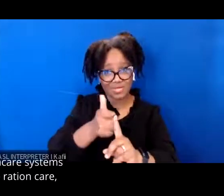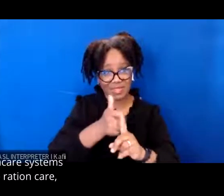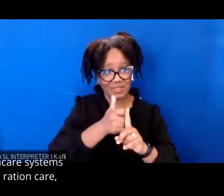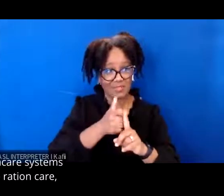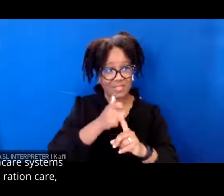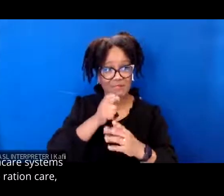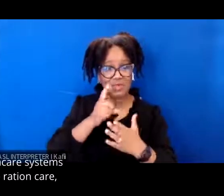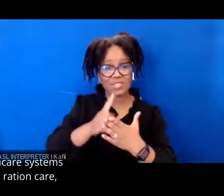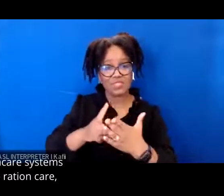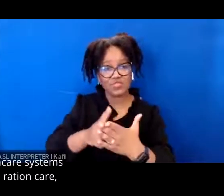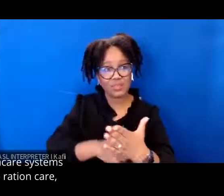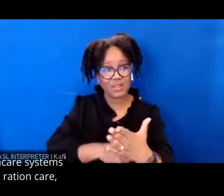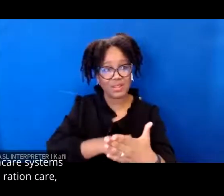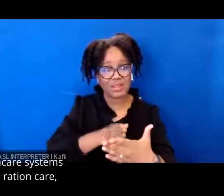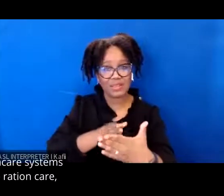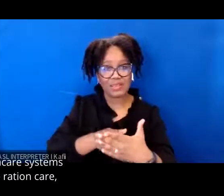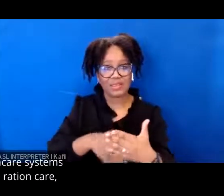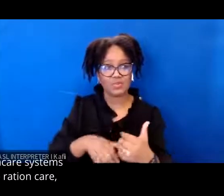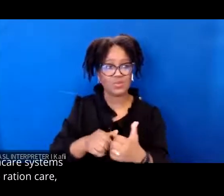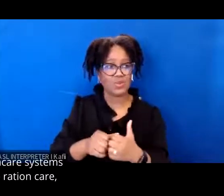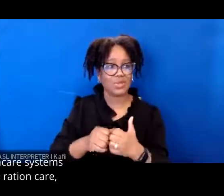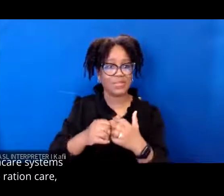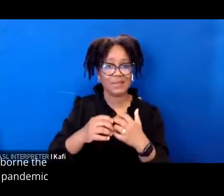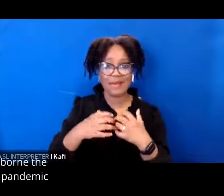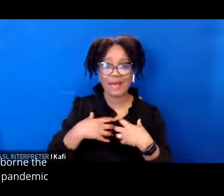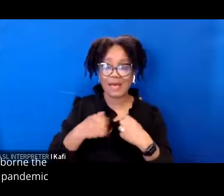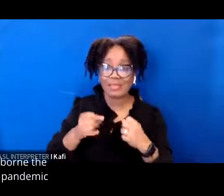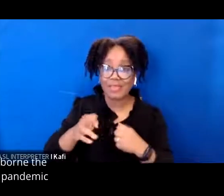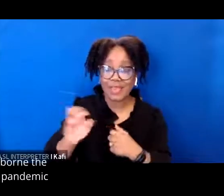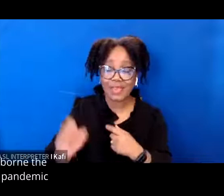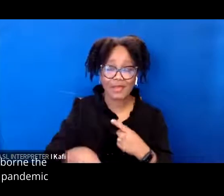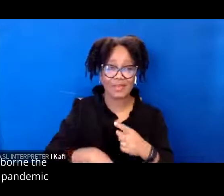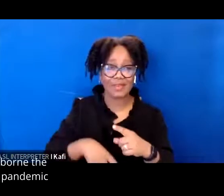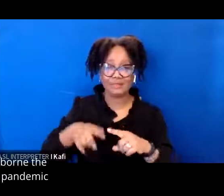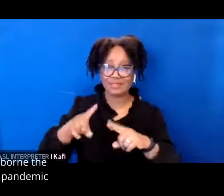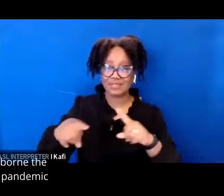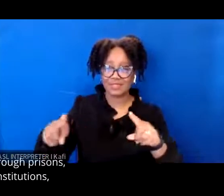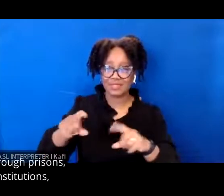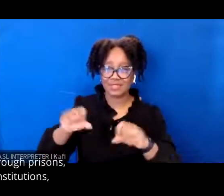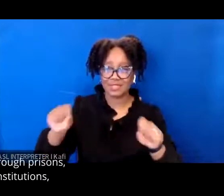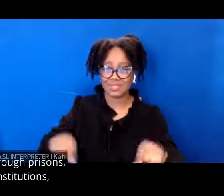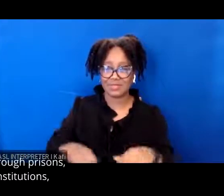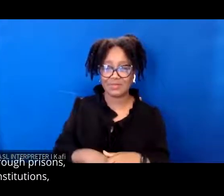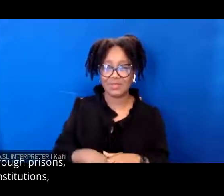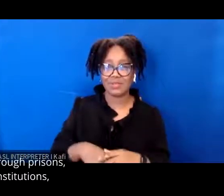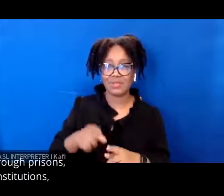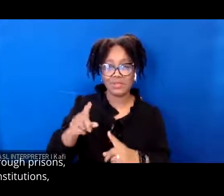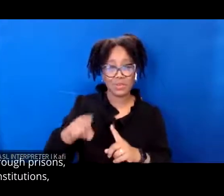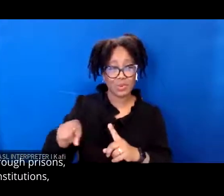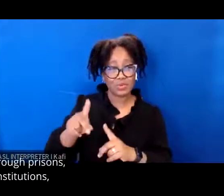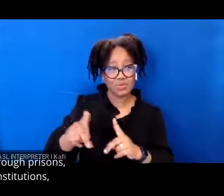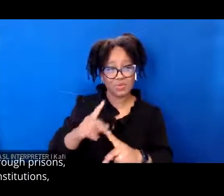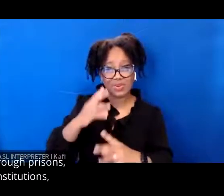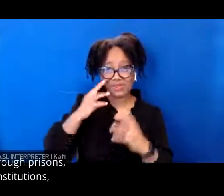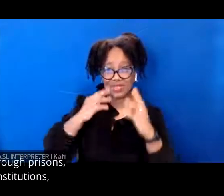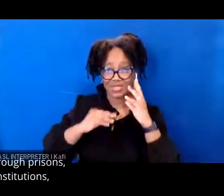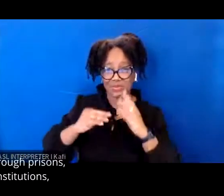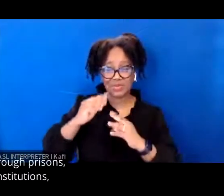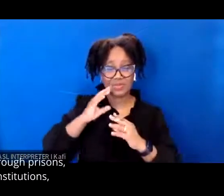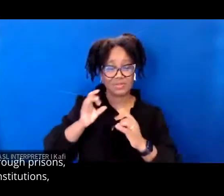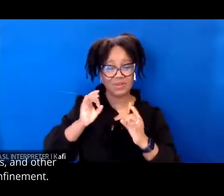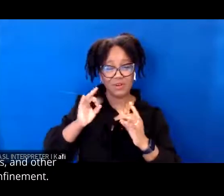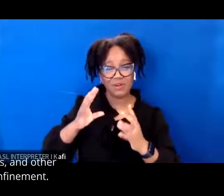public health care systems have begun to ration care and they've borne the brunt of the pandemic as it ravaged through prisons psychiatric